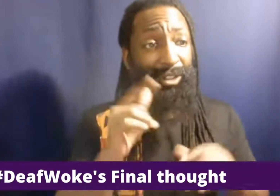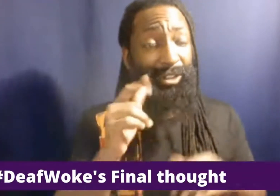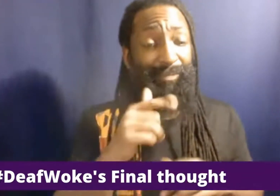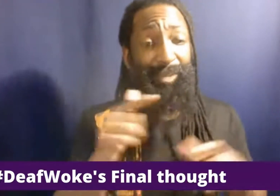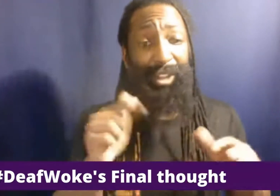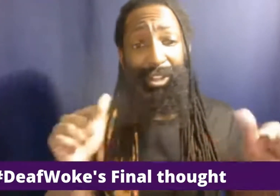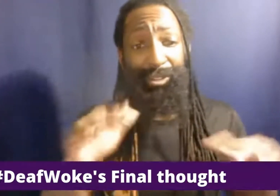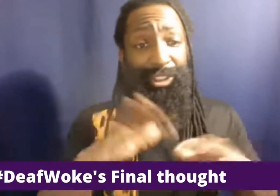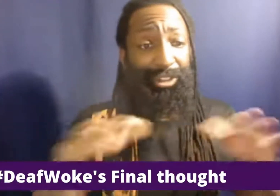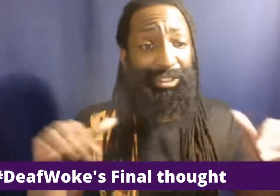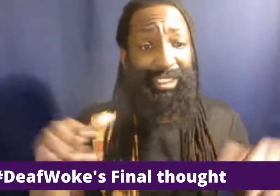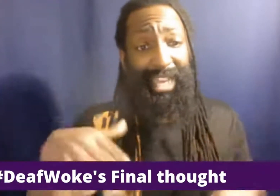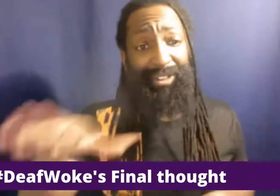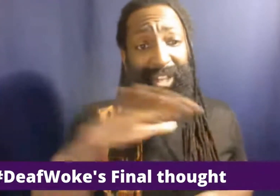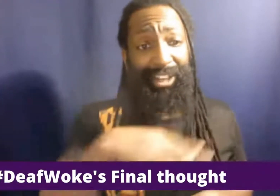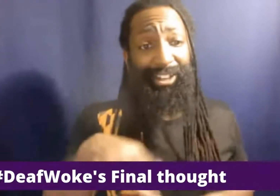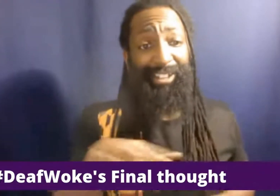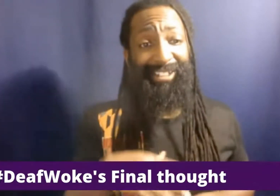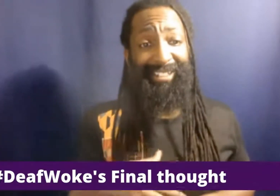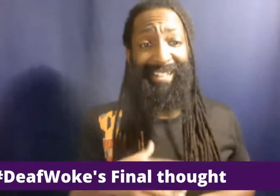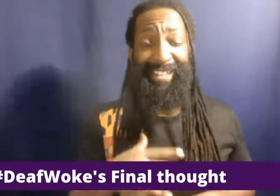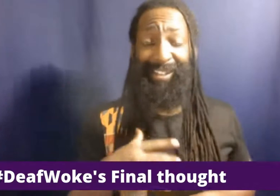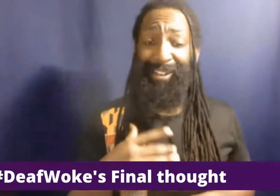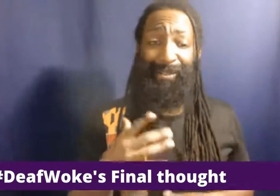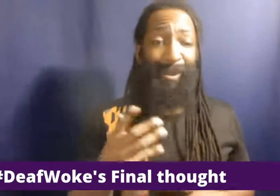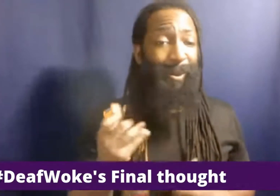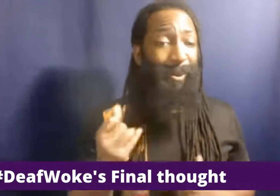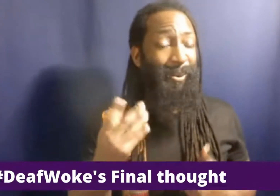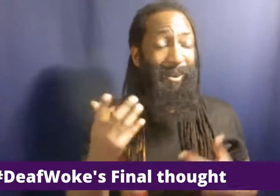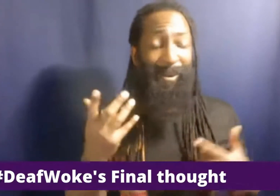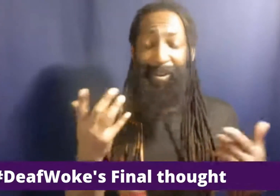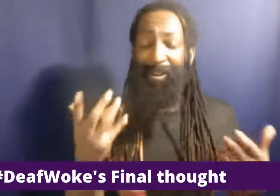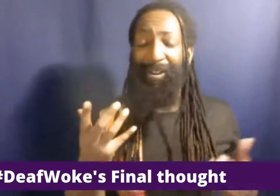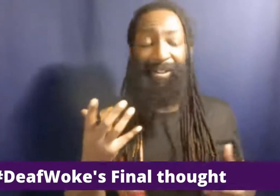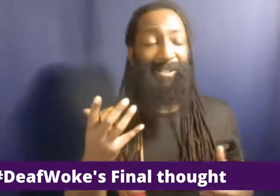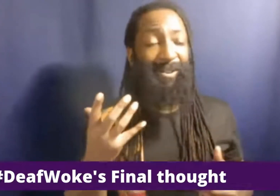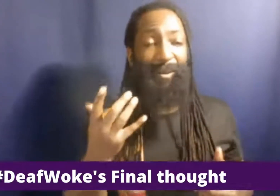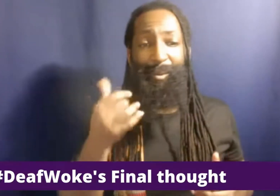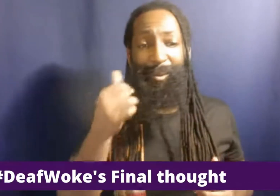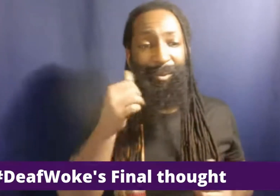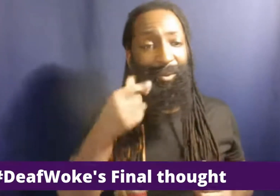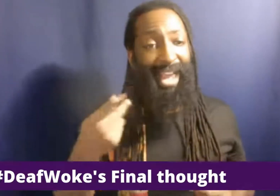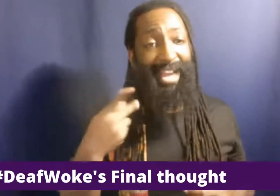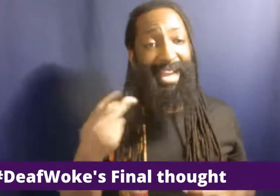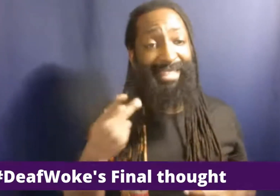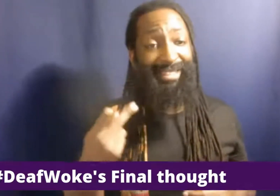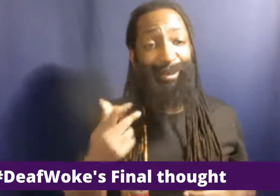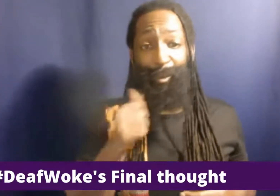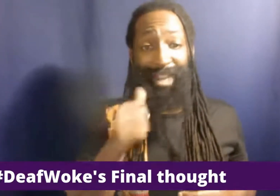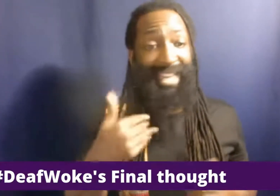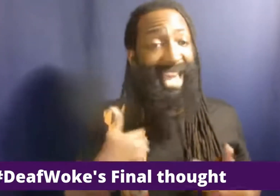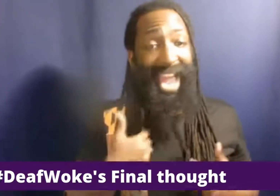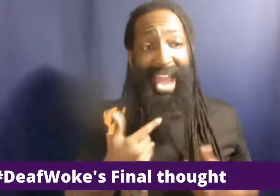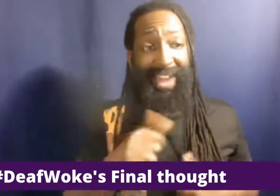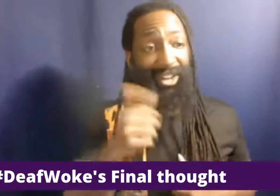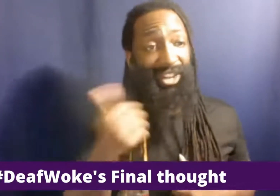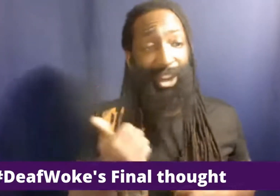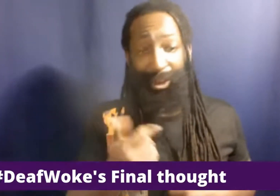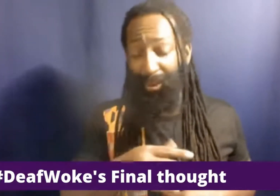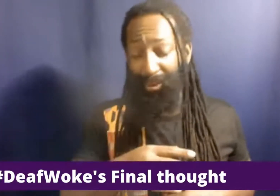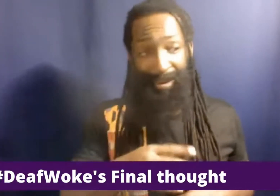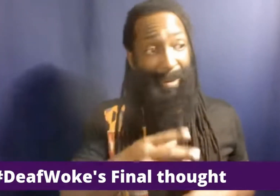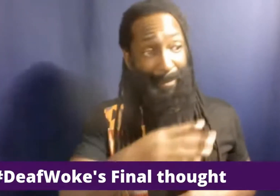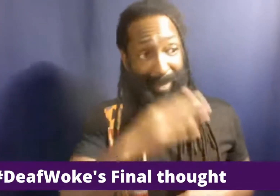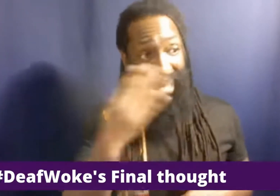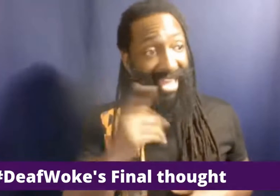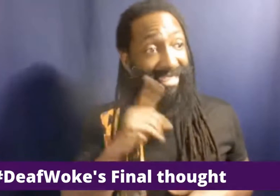all the little children out there, you know, like we didn't have